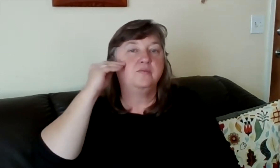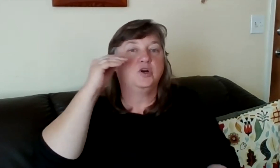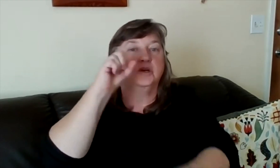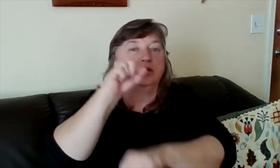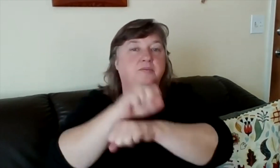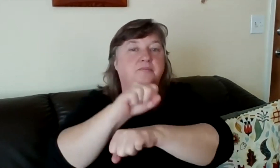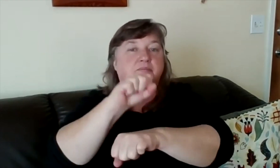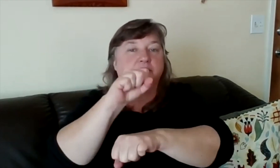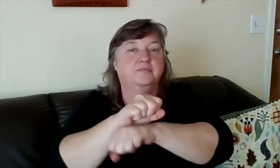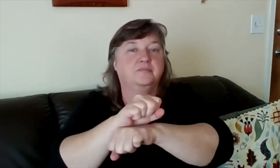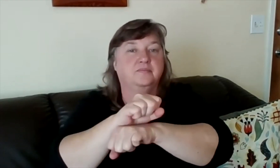Homework.